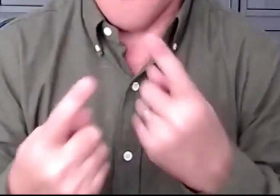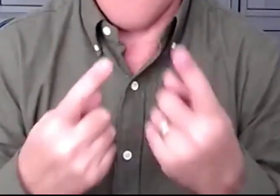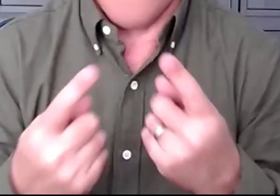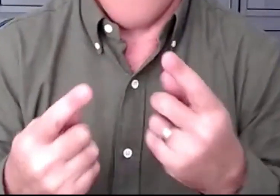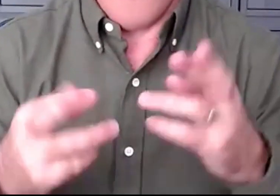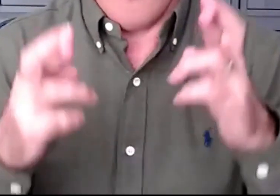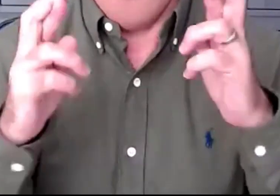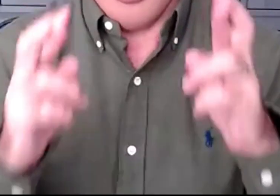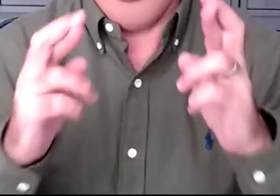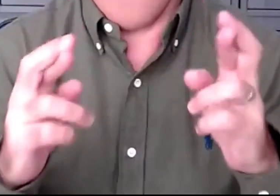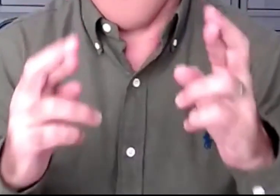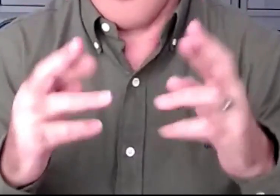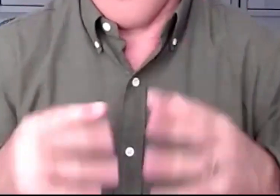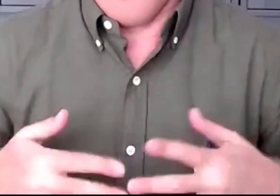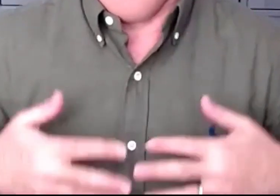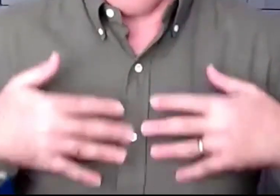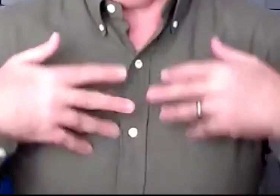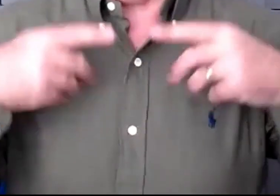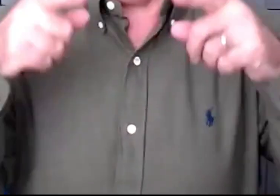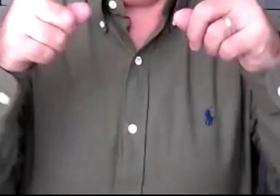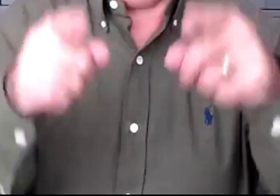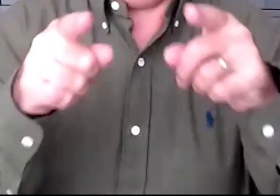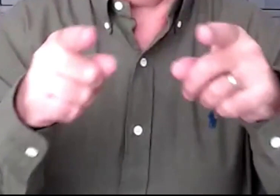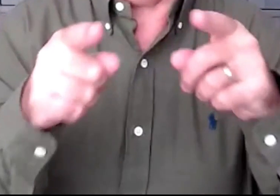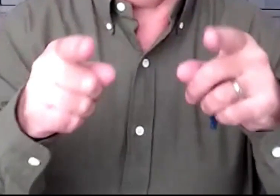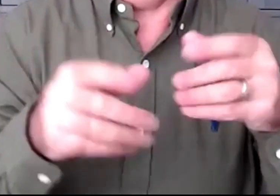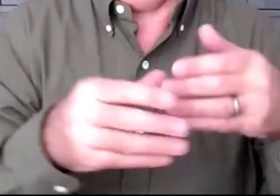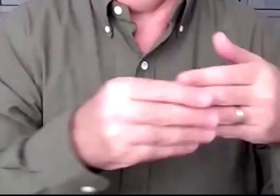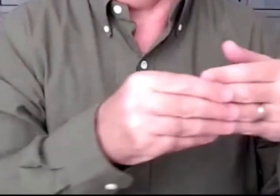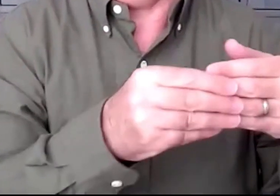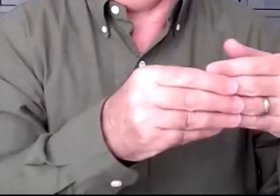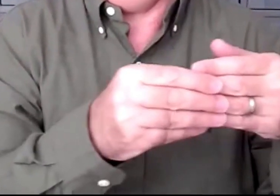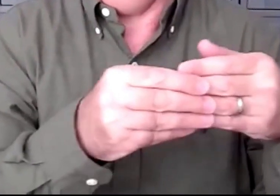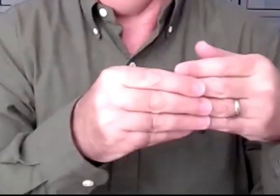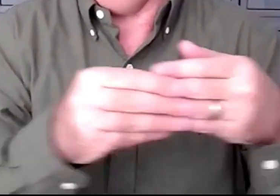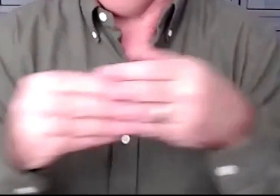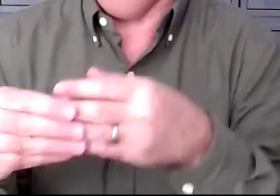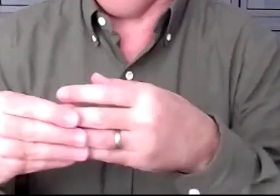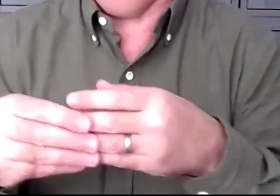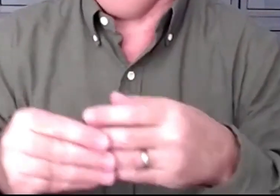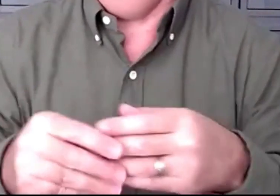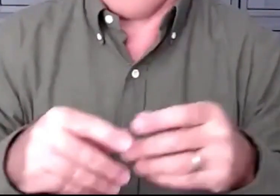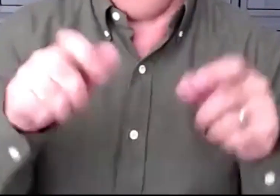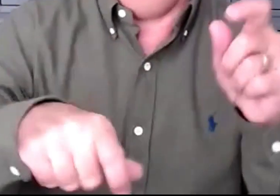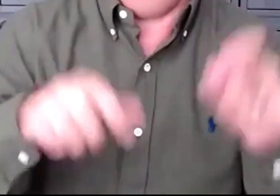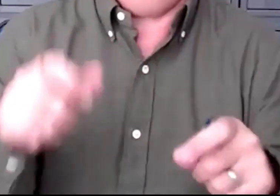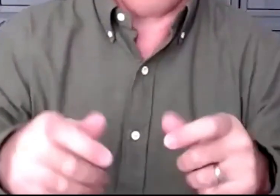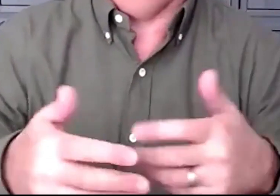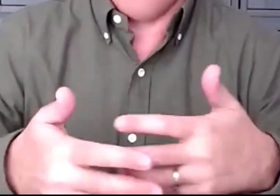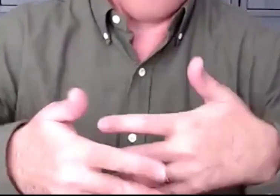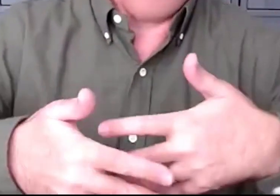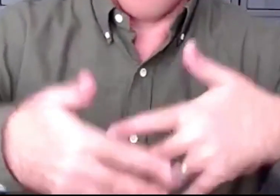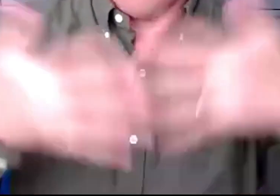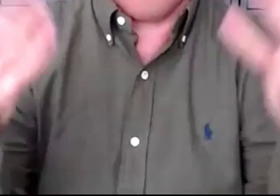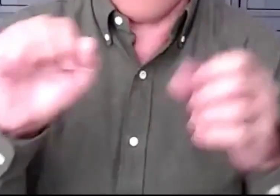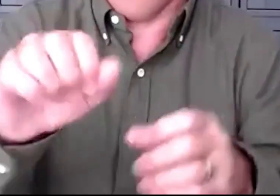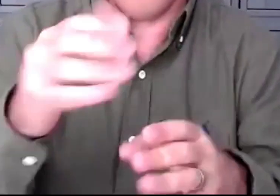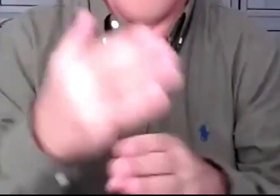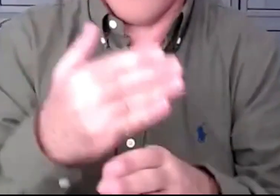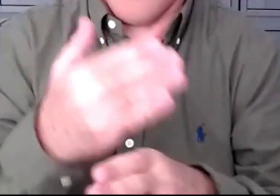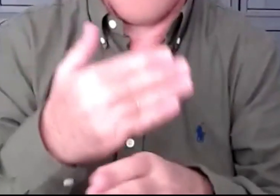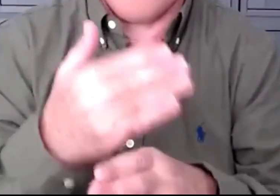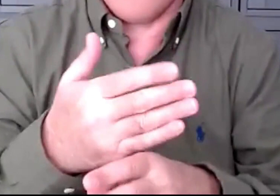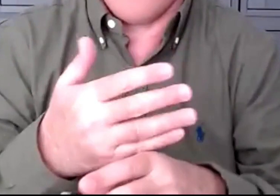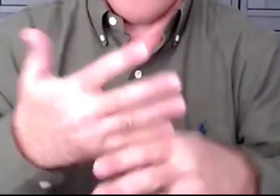So today we're interviewing and hopefully will inspire you